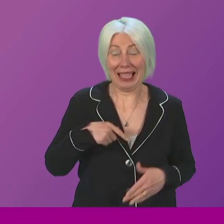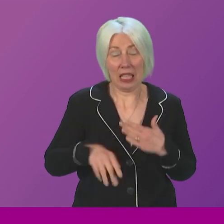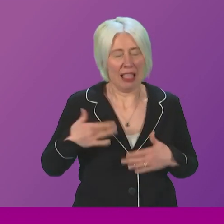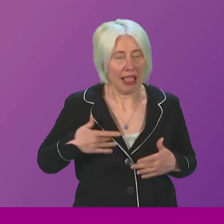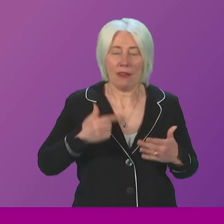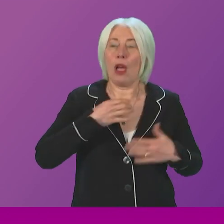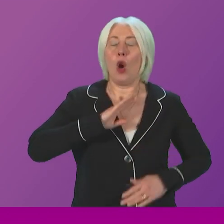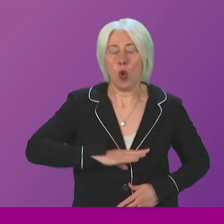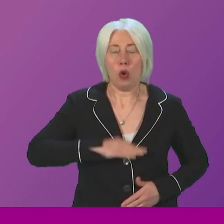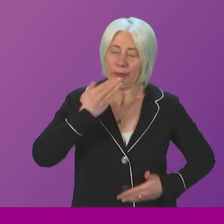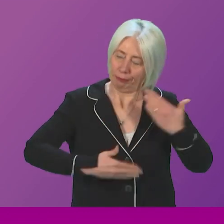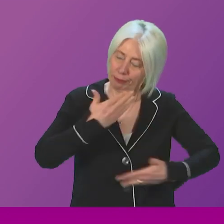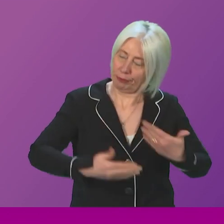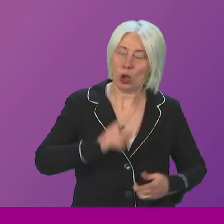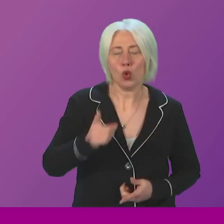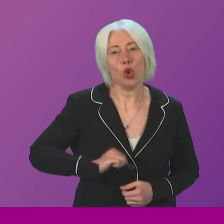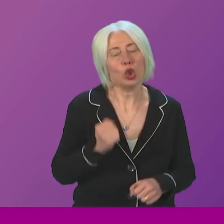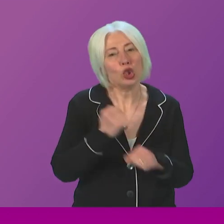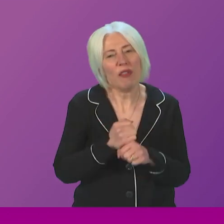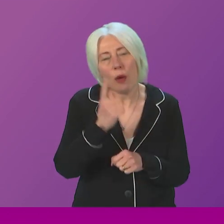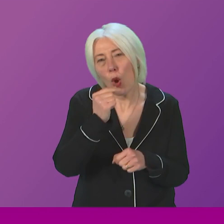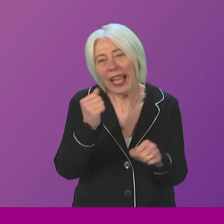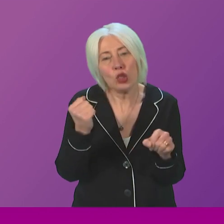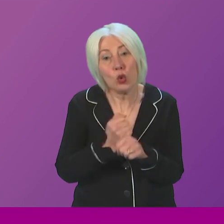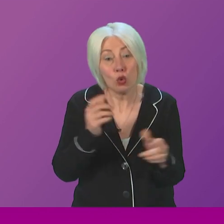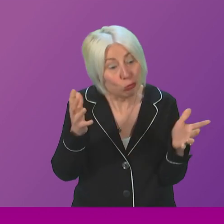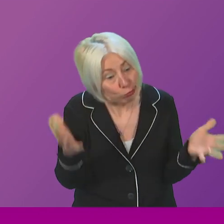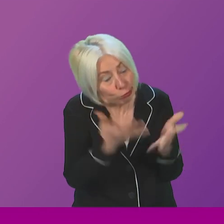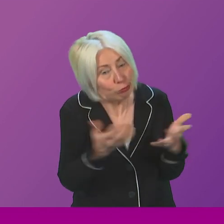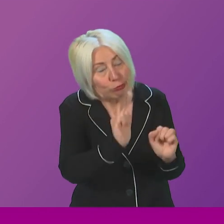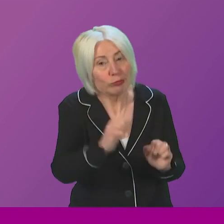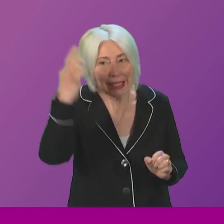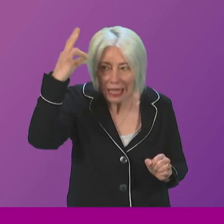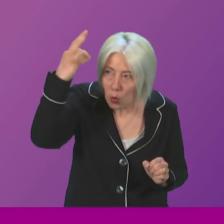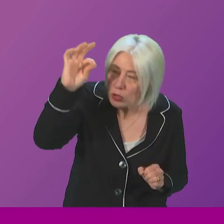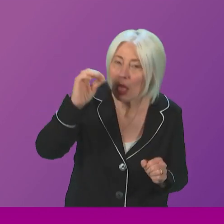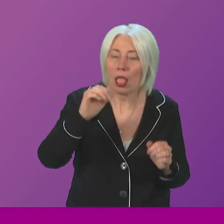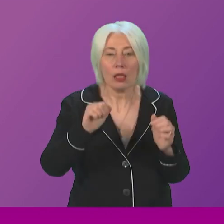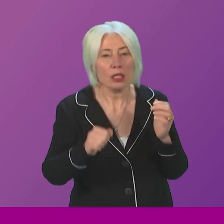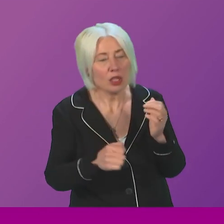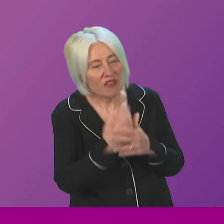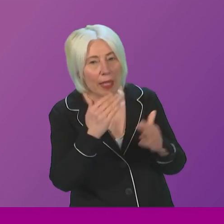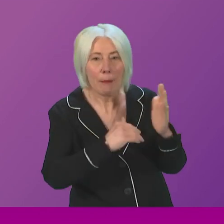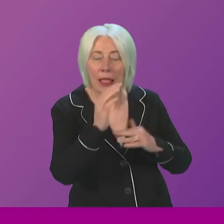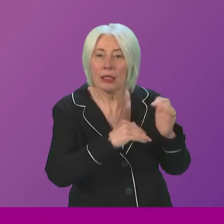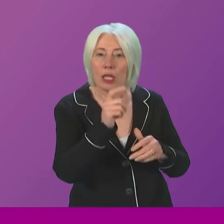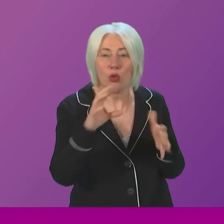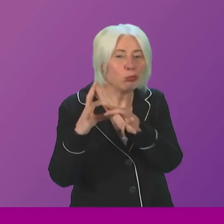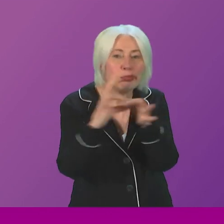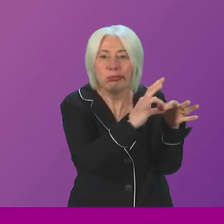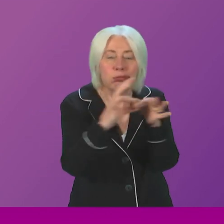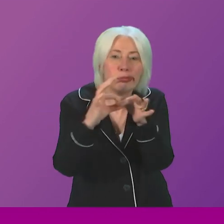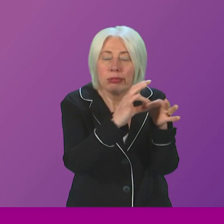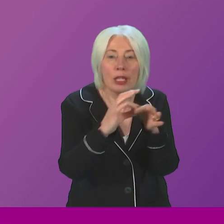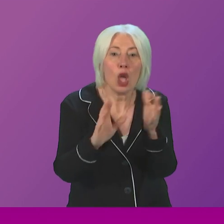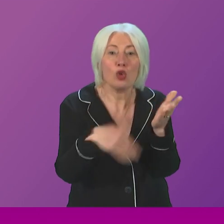further measures can the Scottish Government take to further encourage local authorities and developers to work co-operatively to